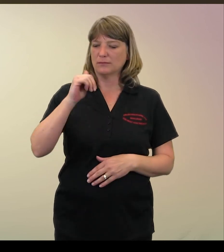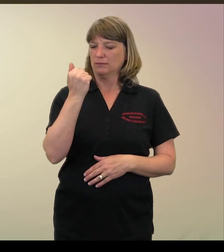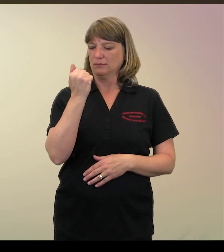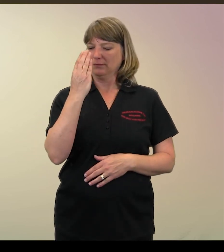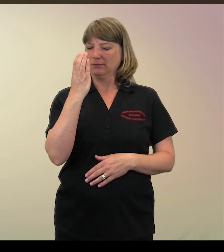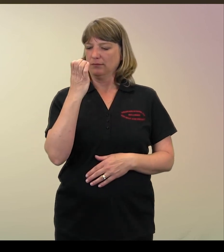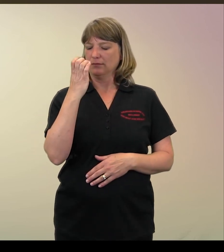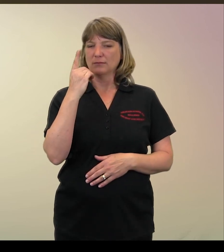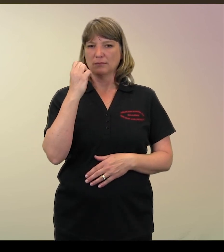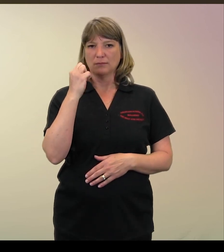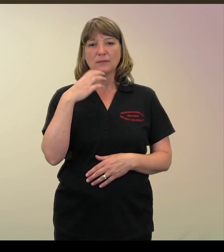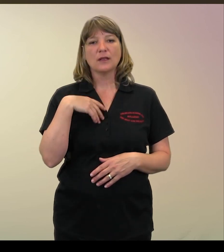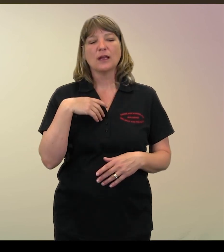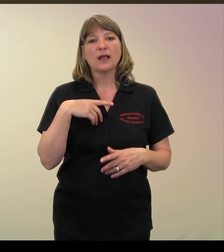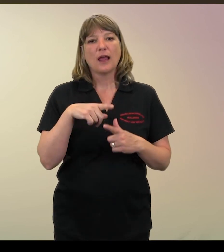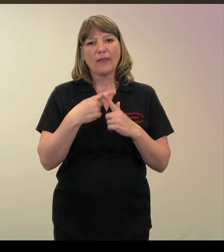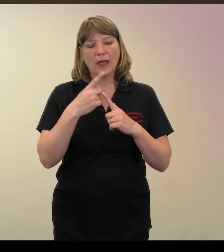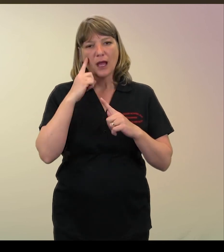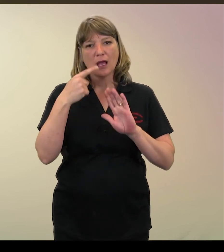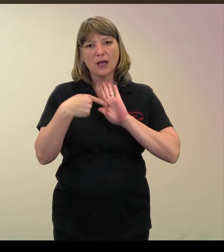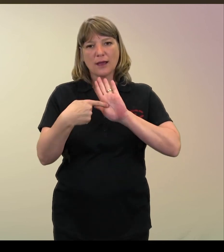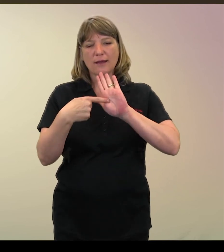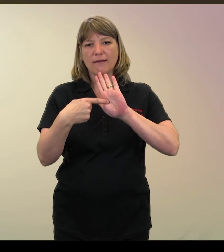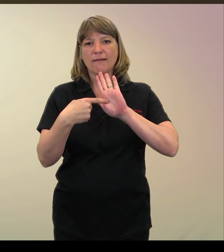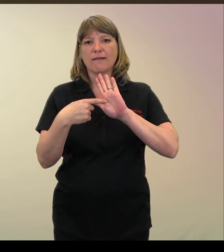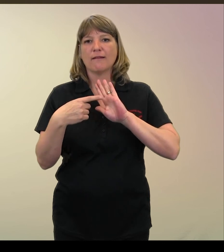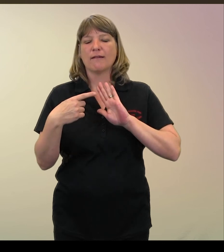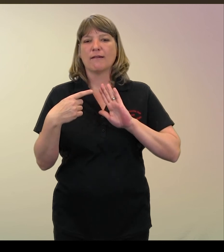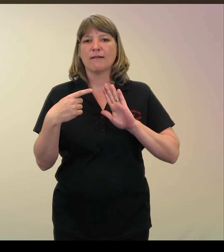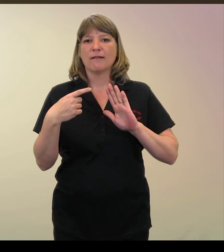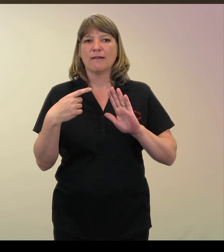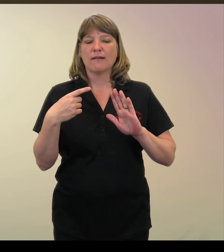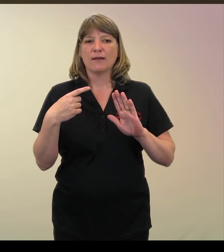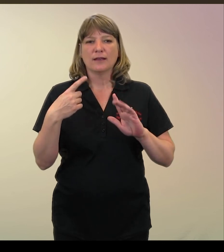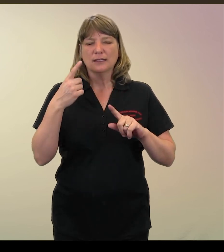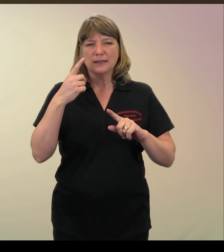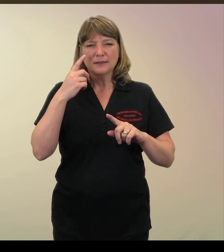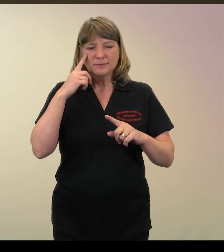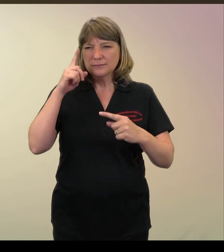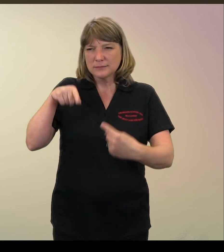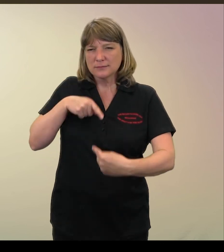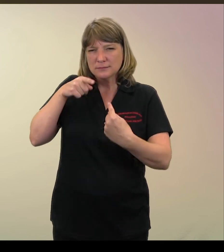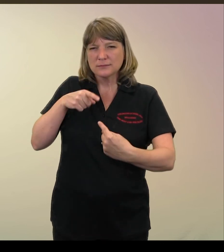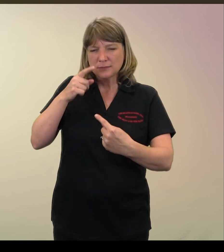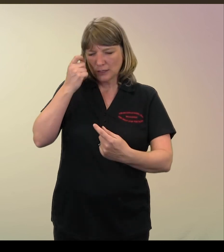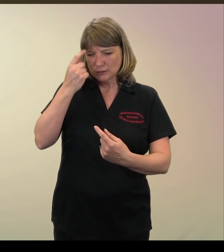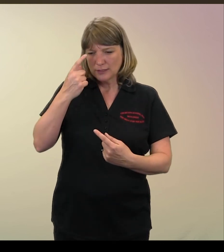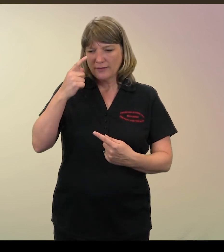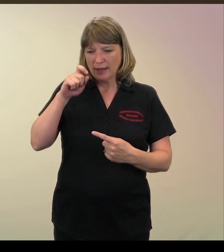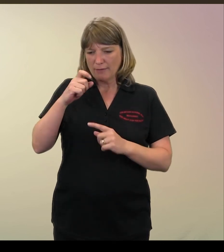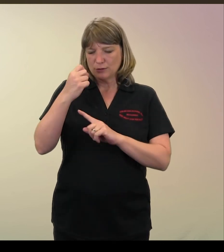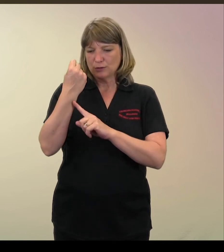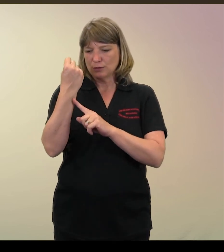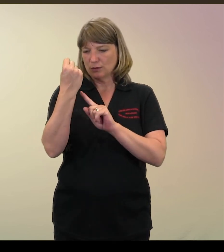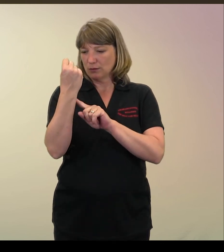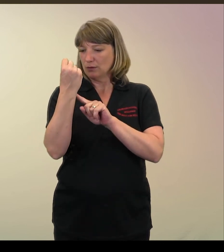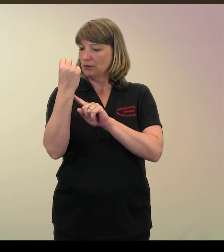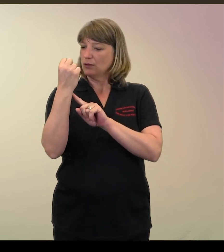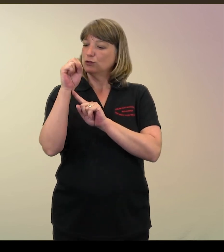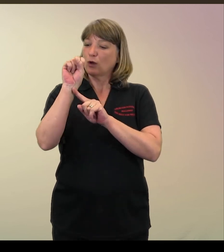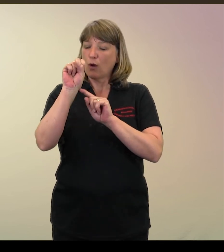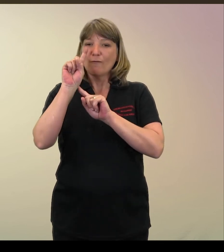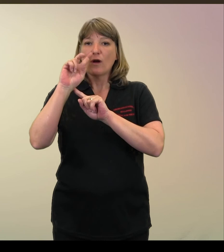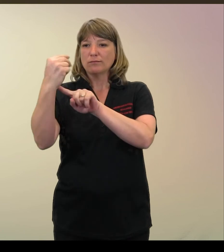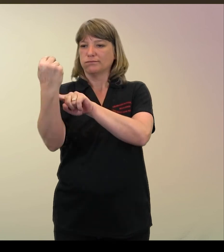palms and signing it to themselves, reflecting difficulty understanding that they had to orient